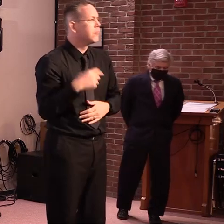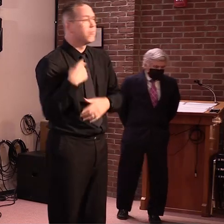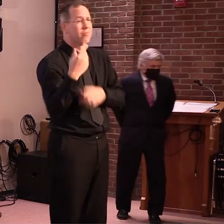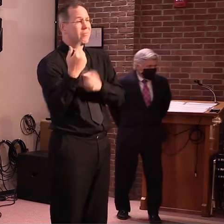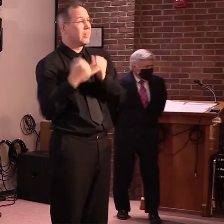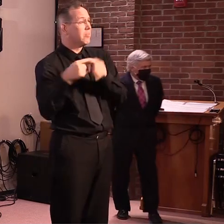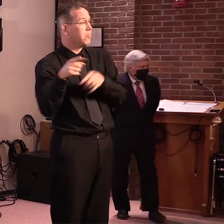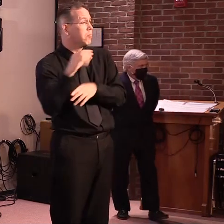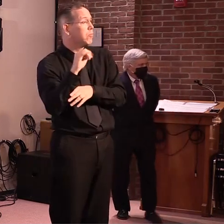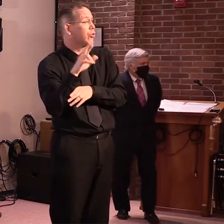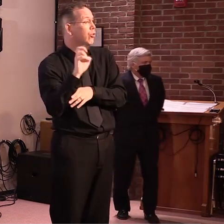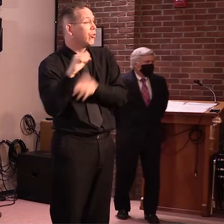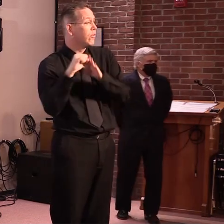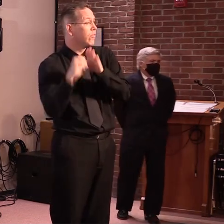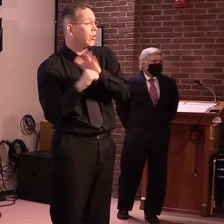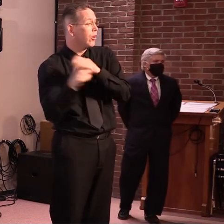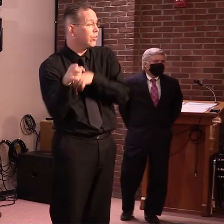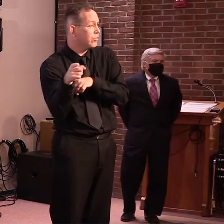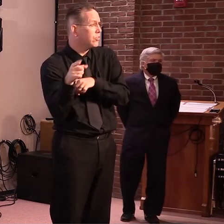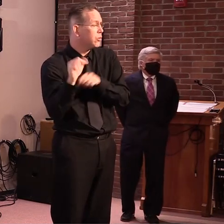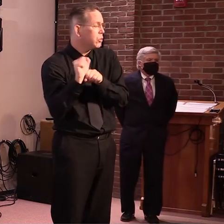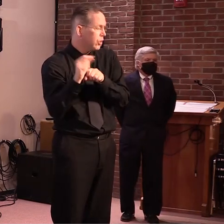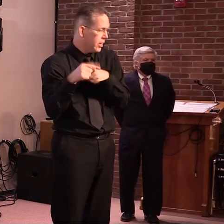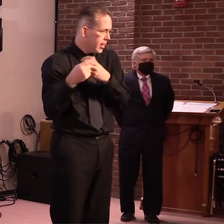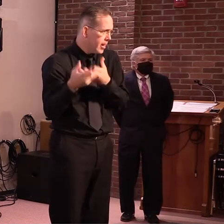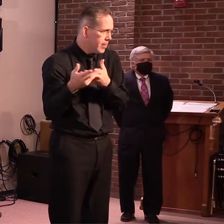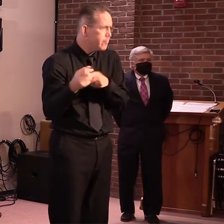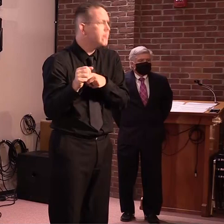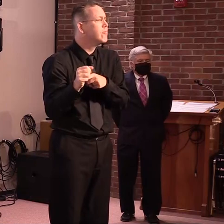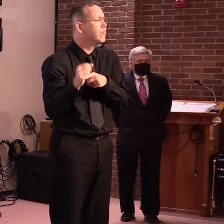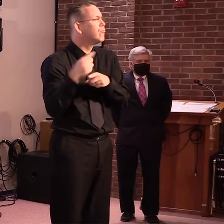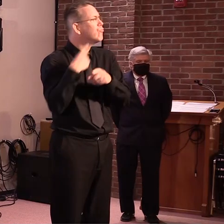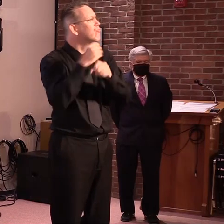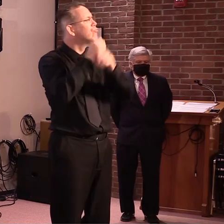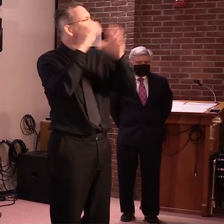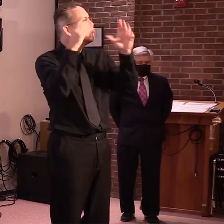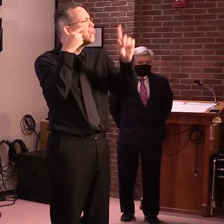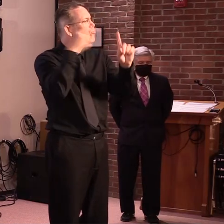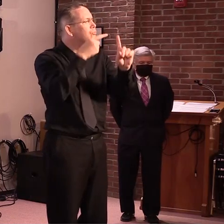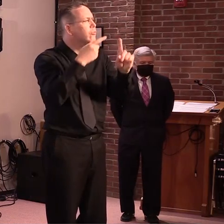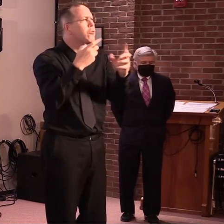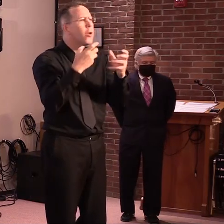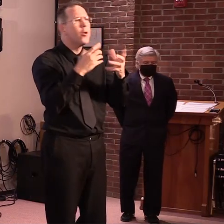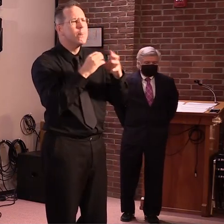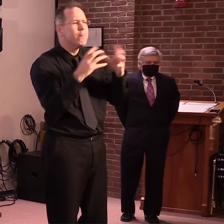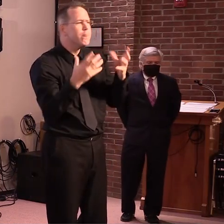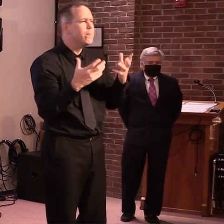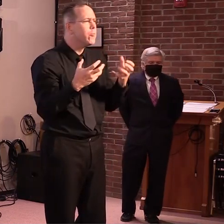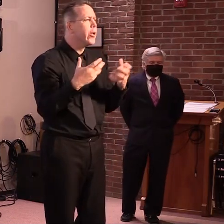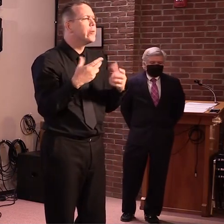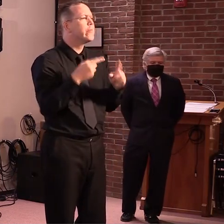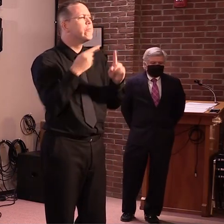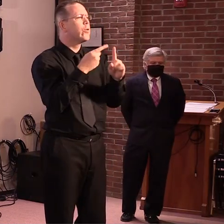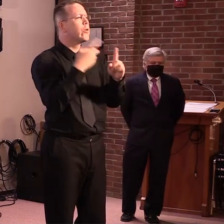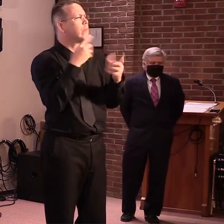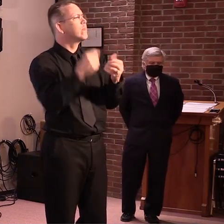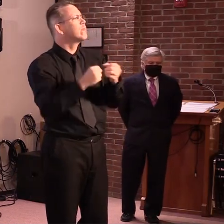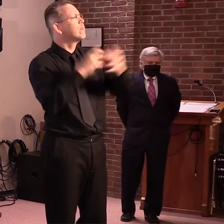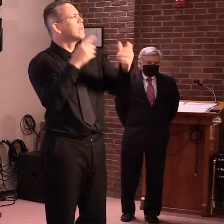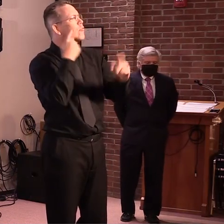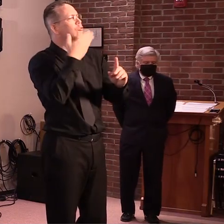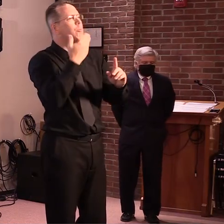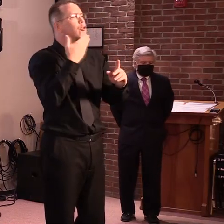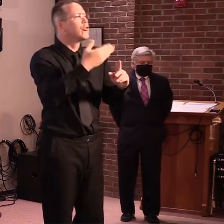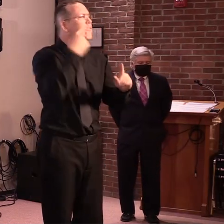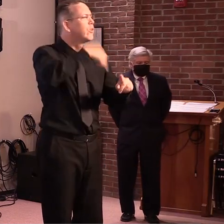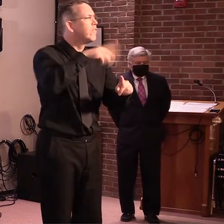guided by the experience, values, and visions of its remarkable founders, Mac and Lois McClure. The foundation board